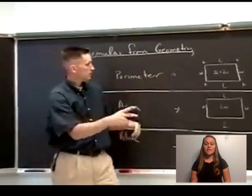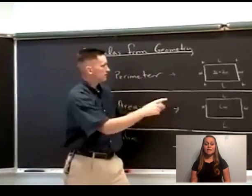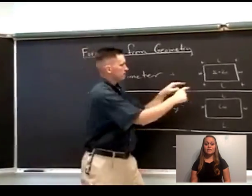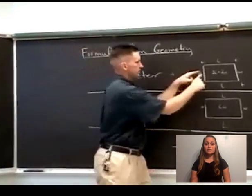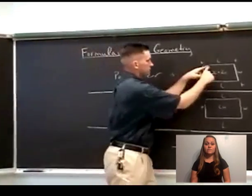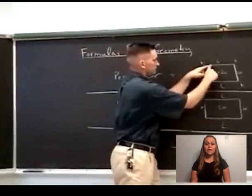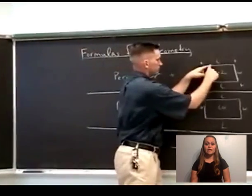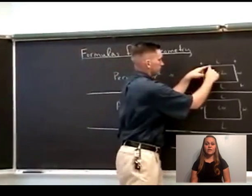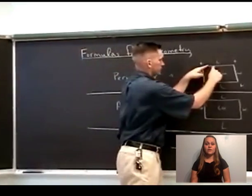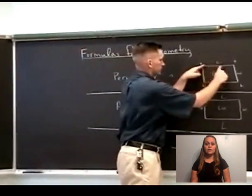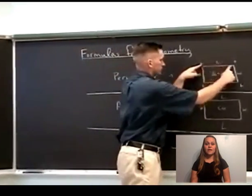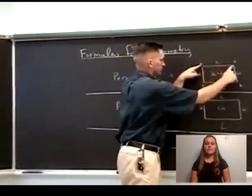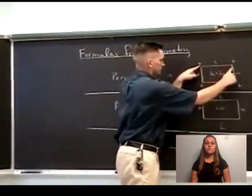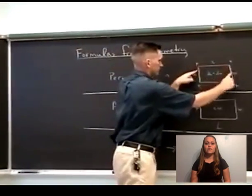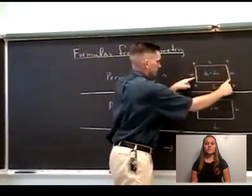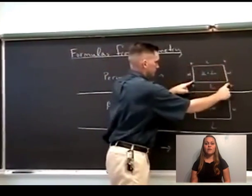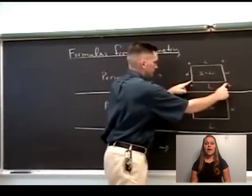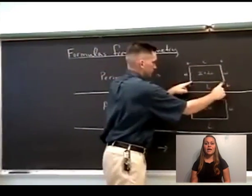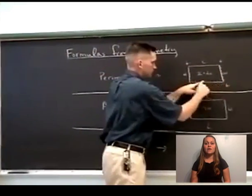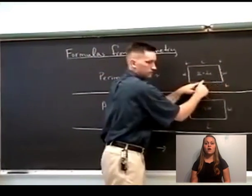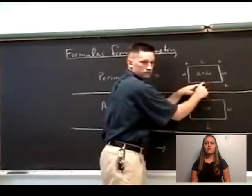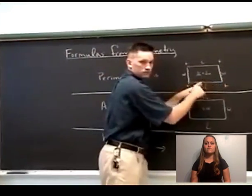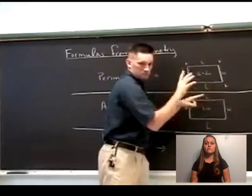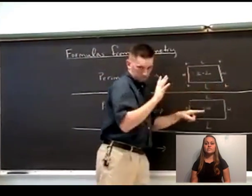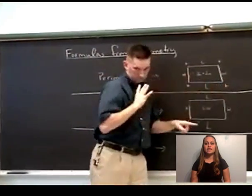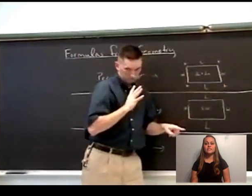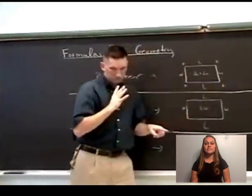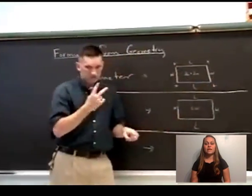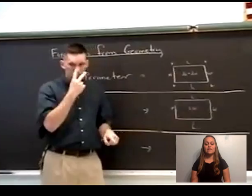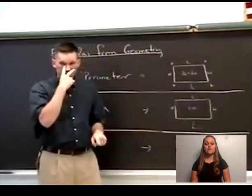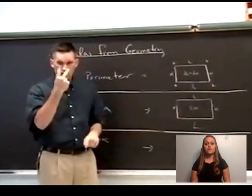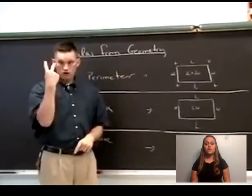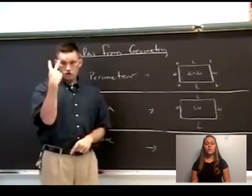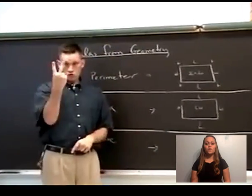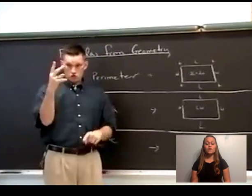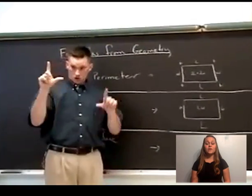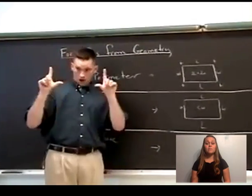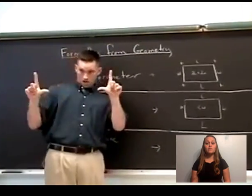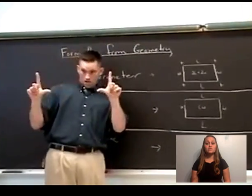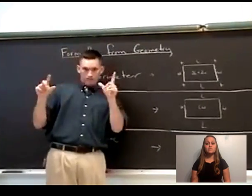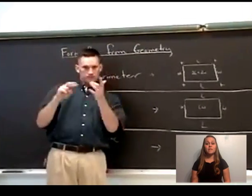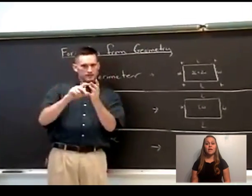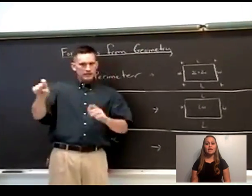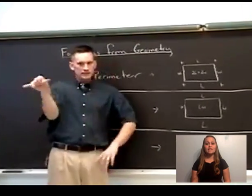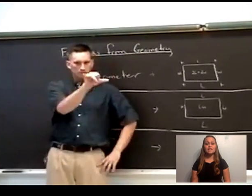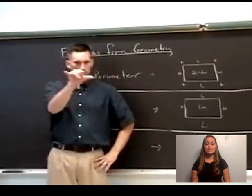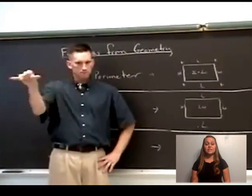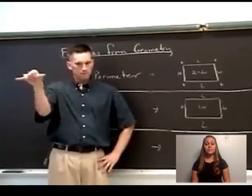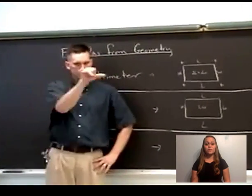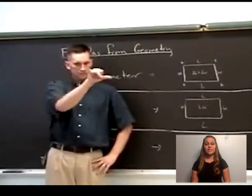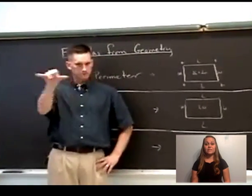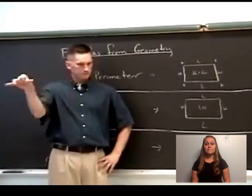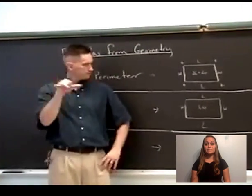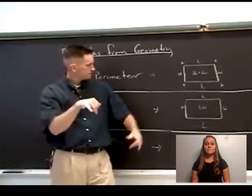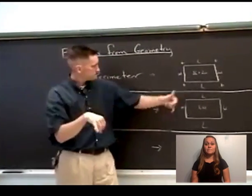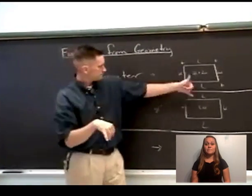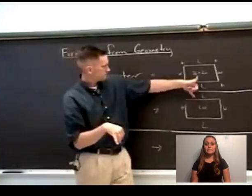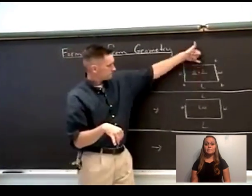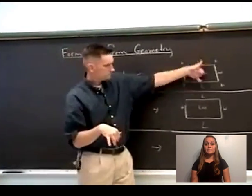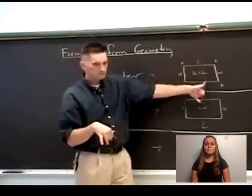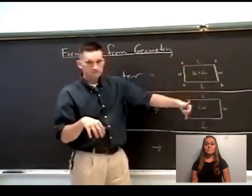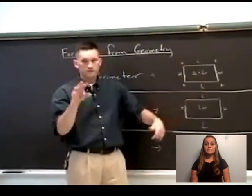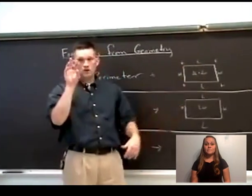The length right here and the width, you add all four sides together, or you can multiply the length and the width.